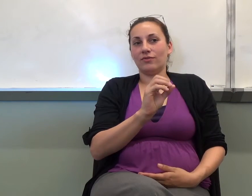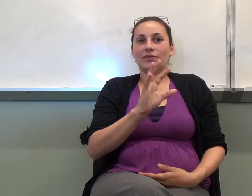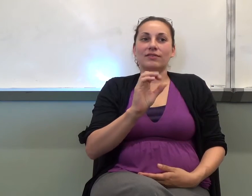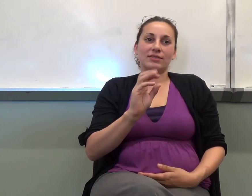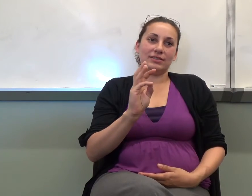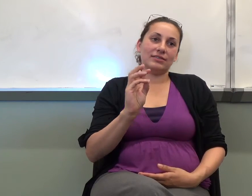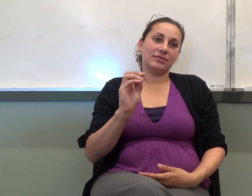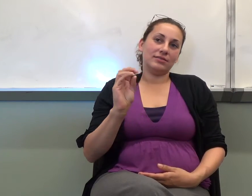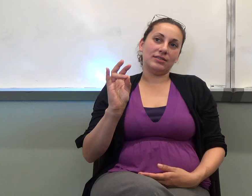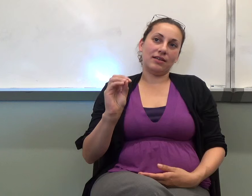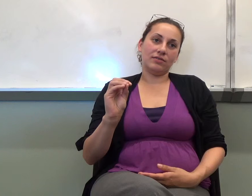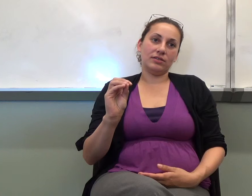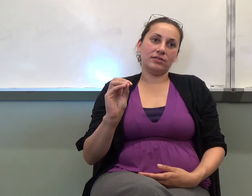76.5 will be right around there.